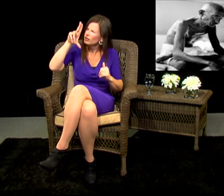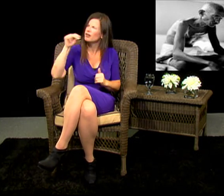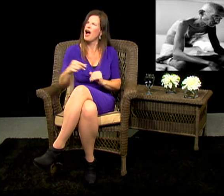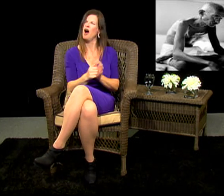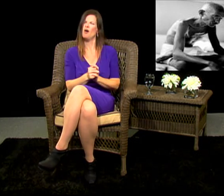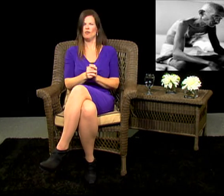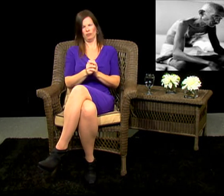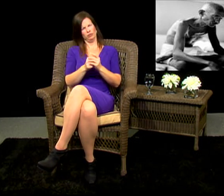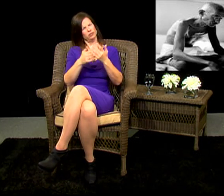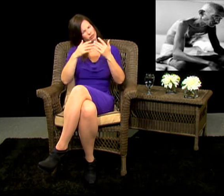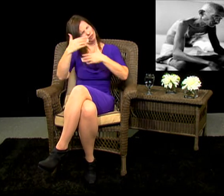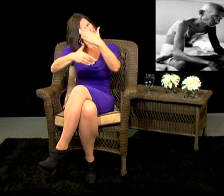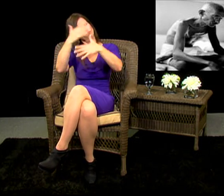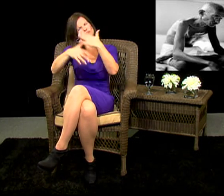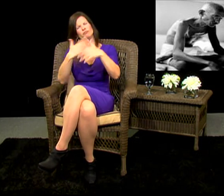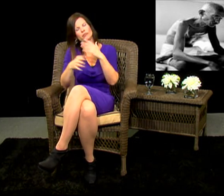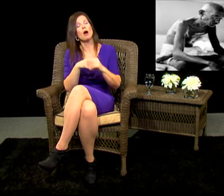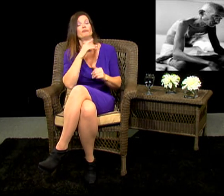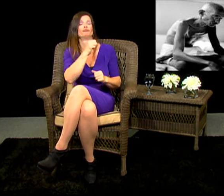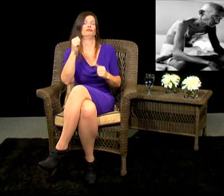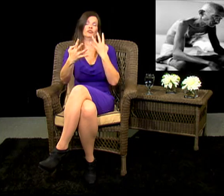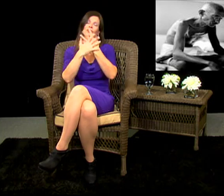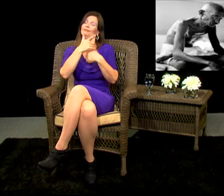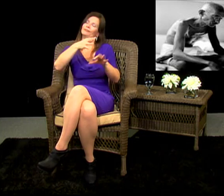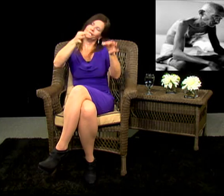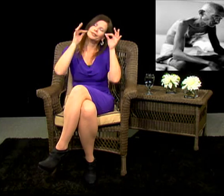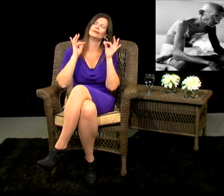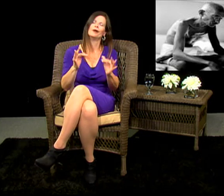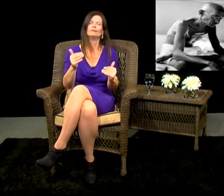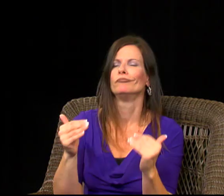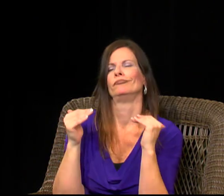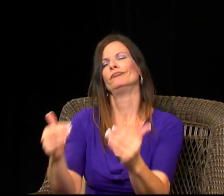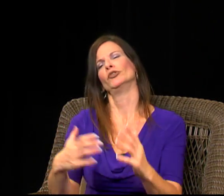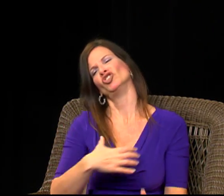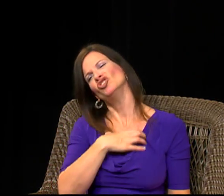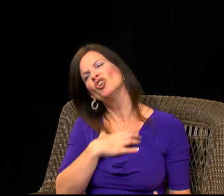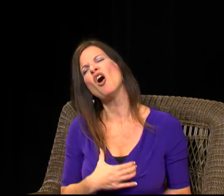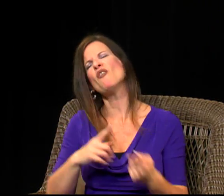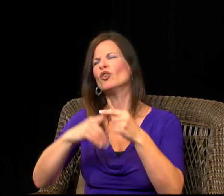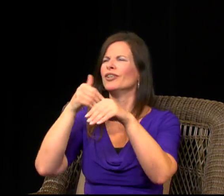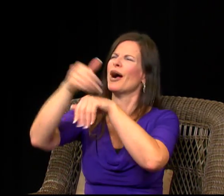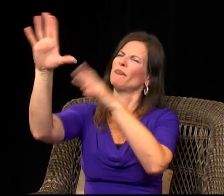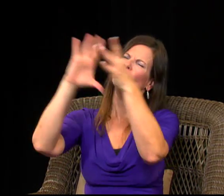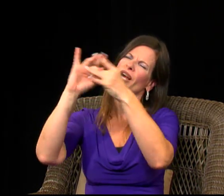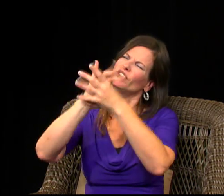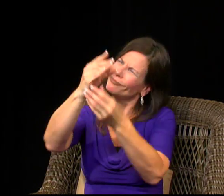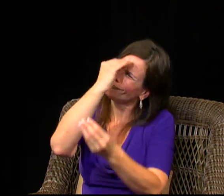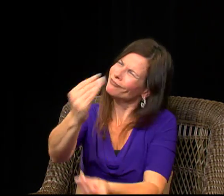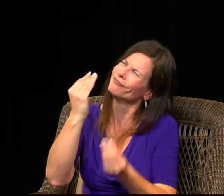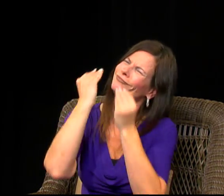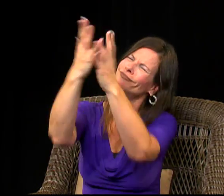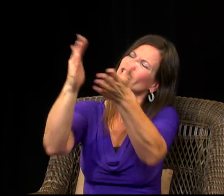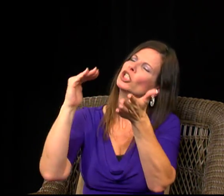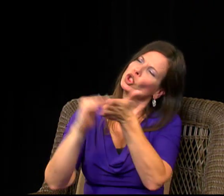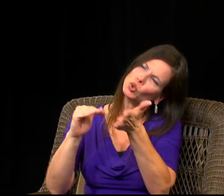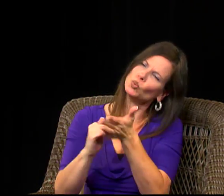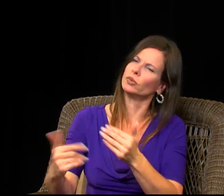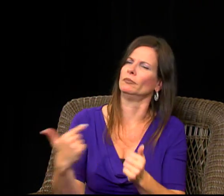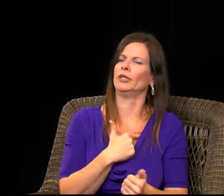wanted to make it clear that he refused to accept this position of India in the world, where Britain felt like they were